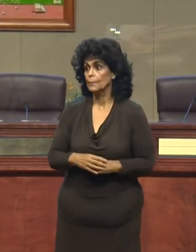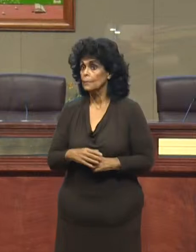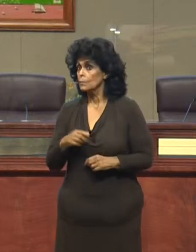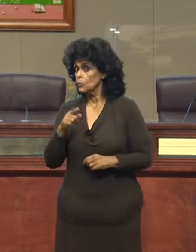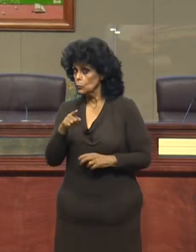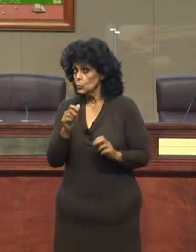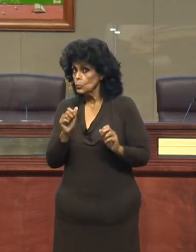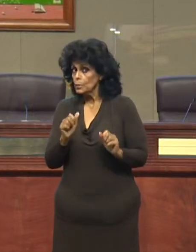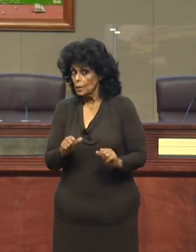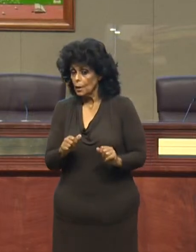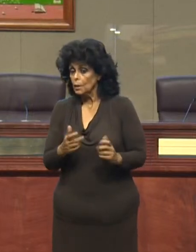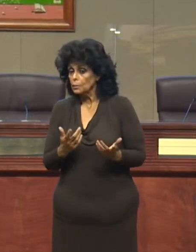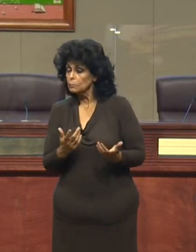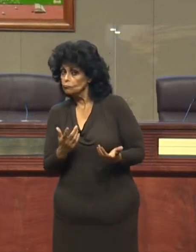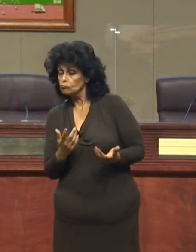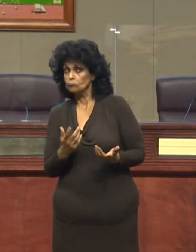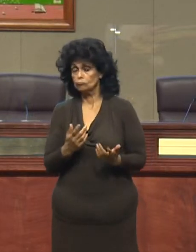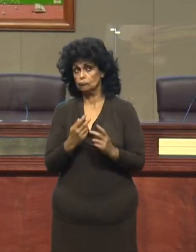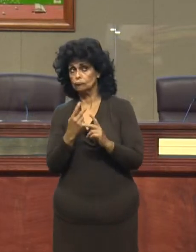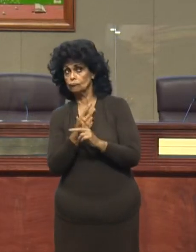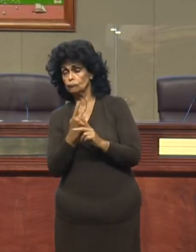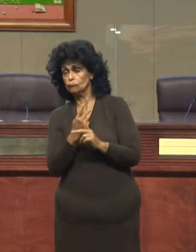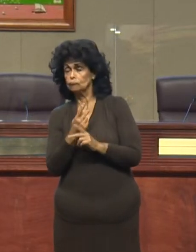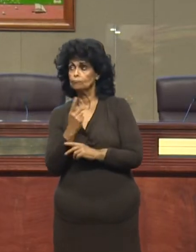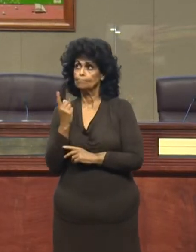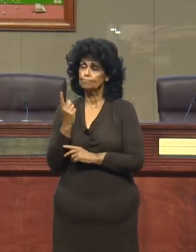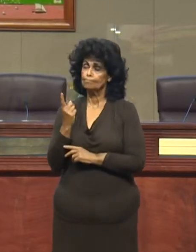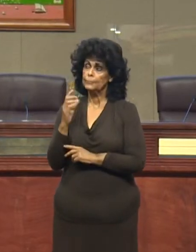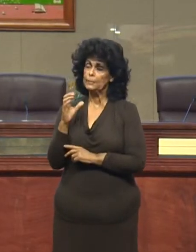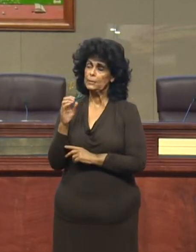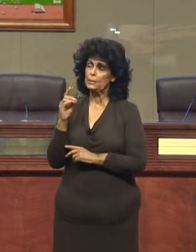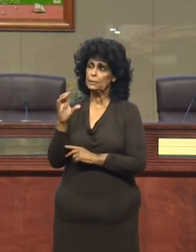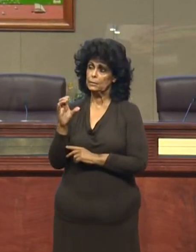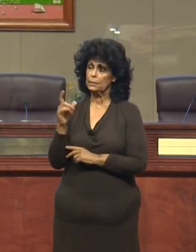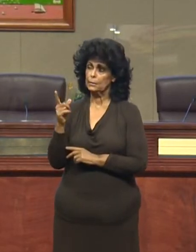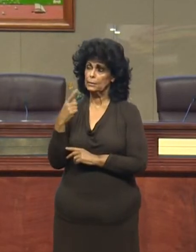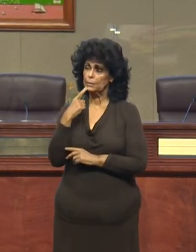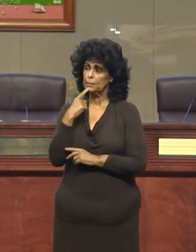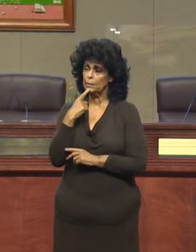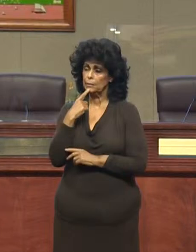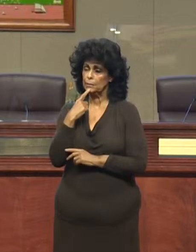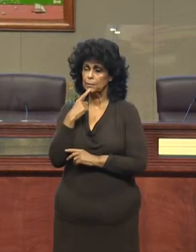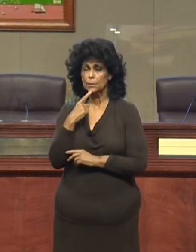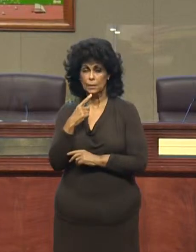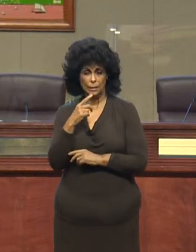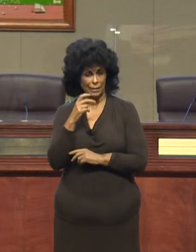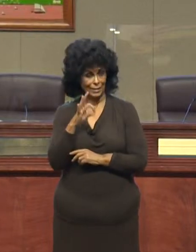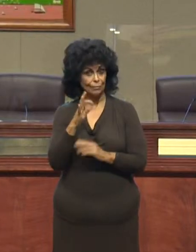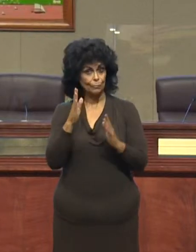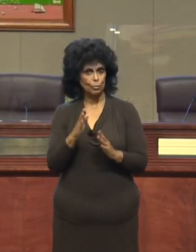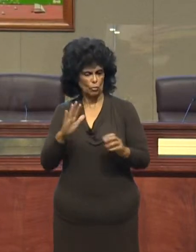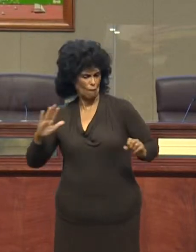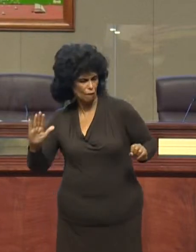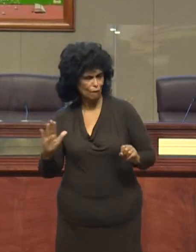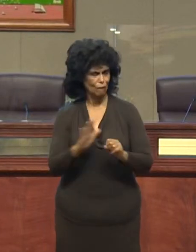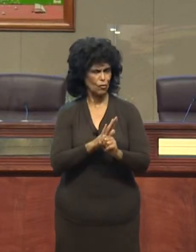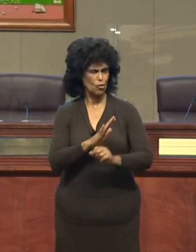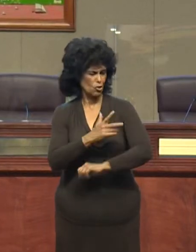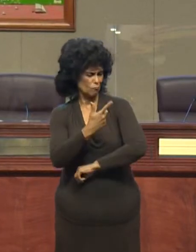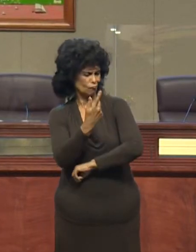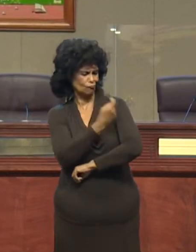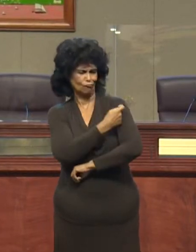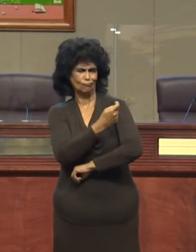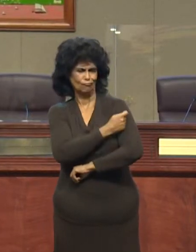that if you follow the CDC guidelines for those who are fully vaccinated, the guidelines